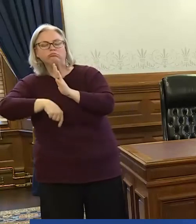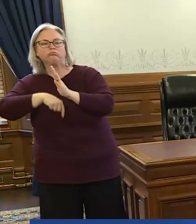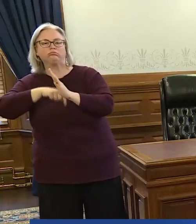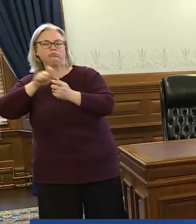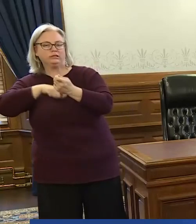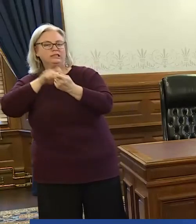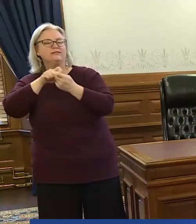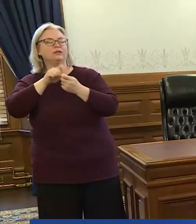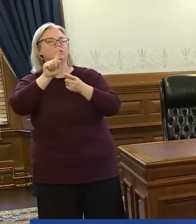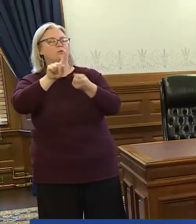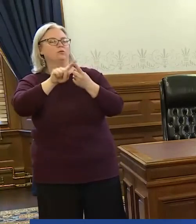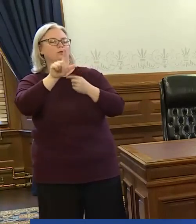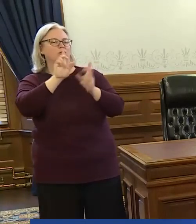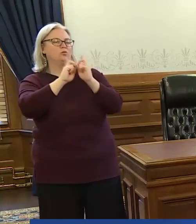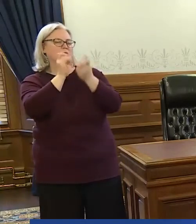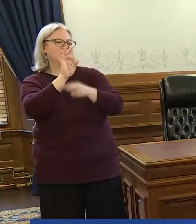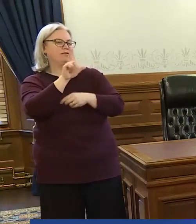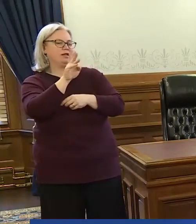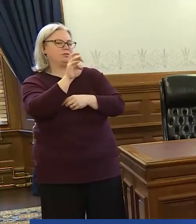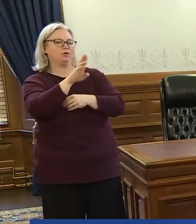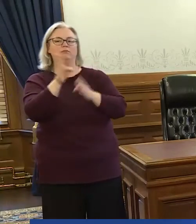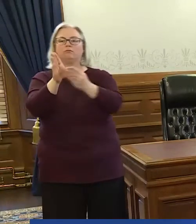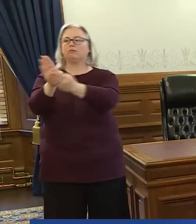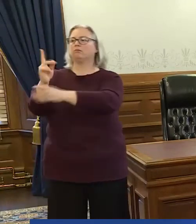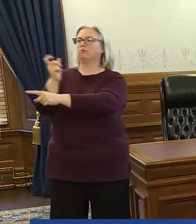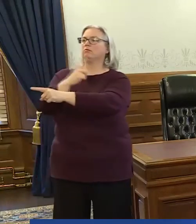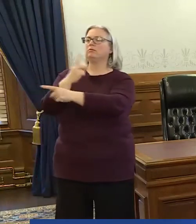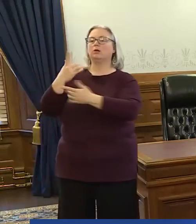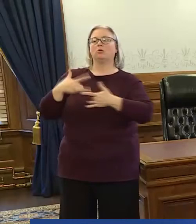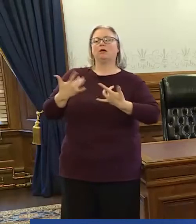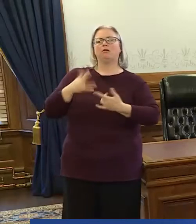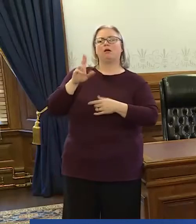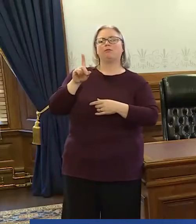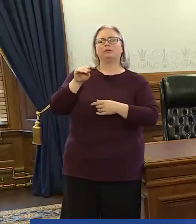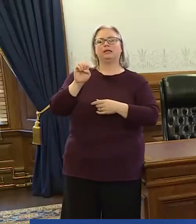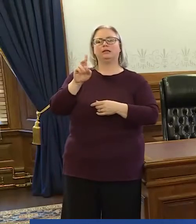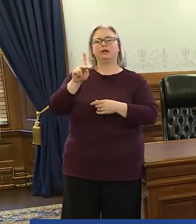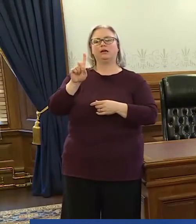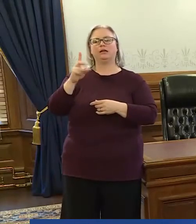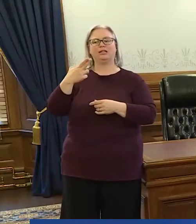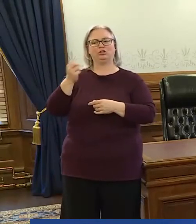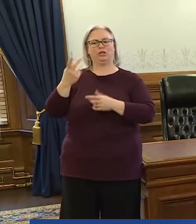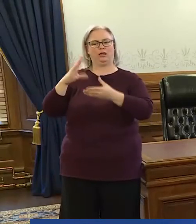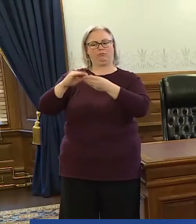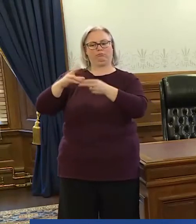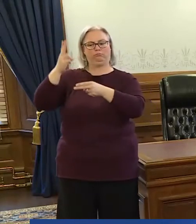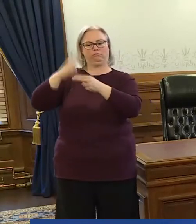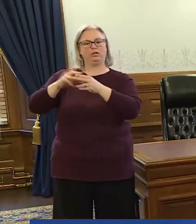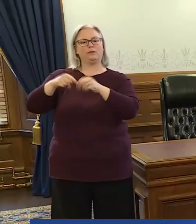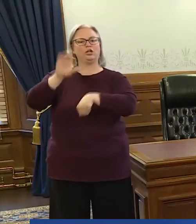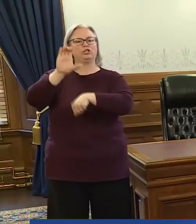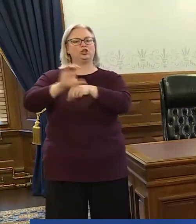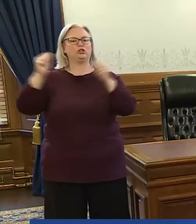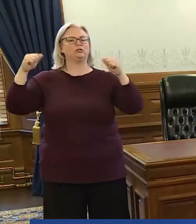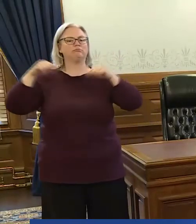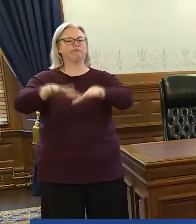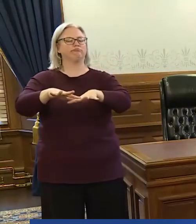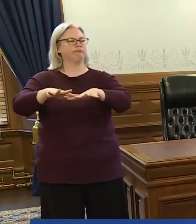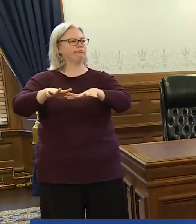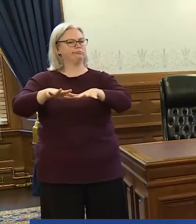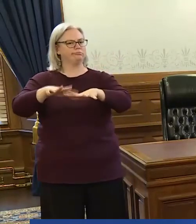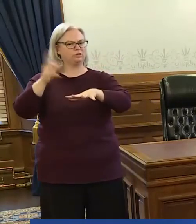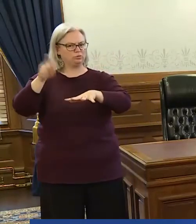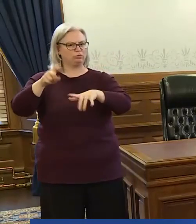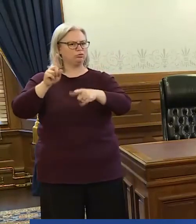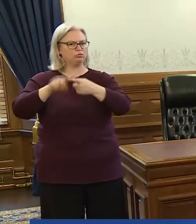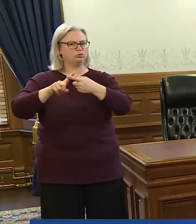labor. Governor, can you give us any update on what Kitty and she talked about yesterday in terms of a church gathering? They were